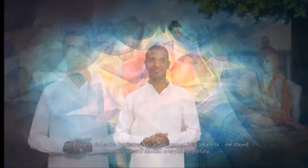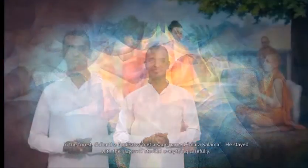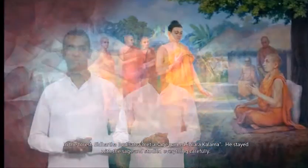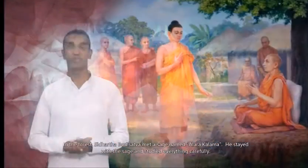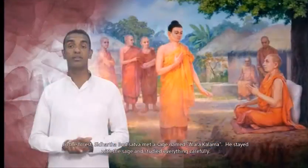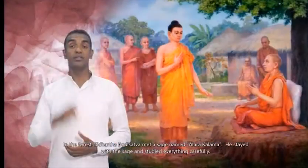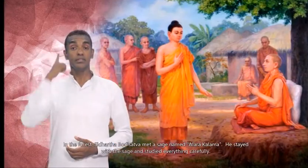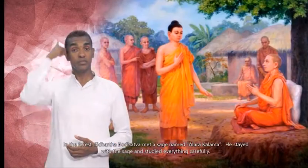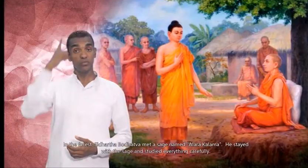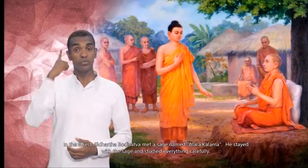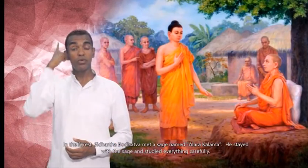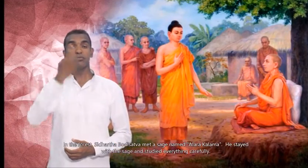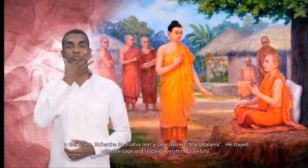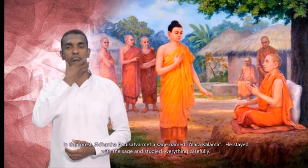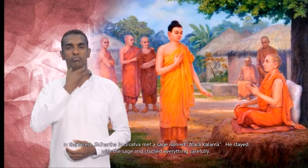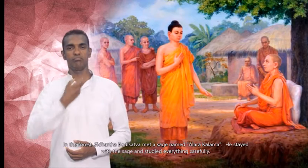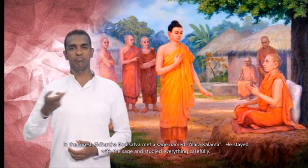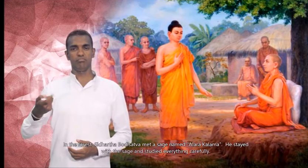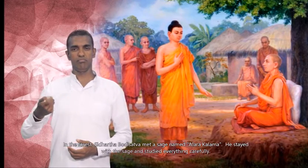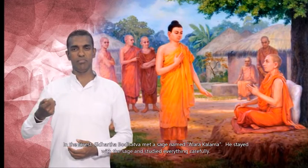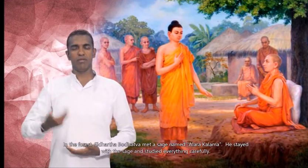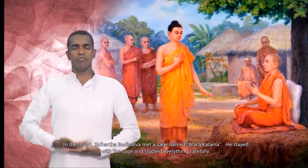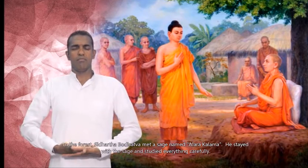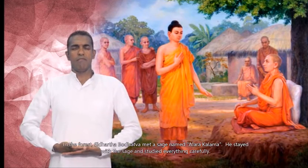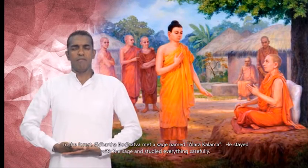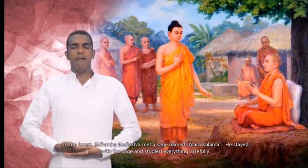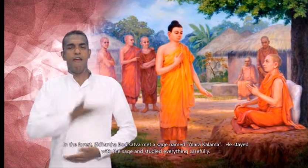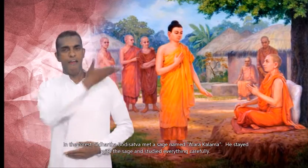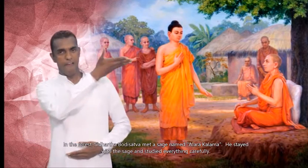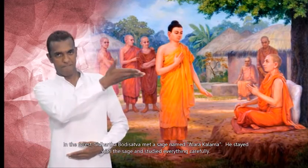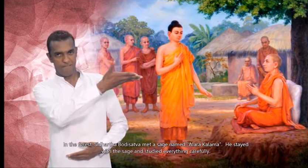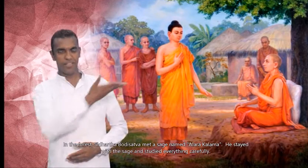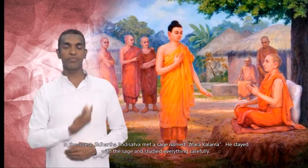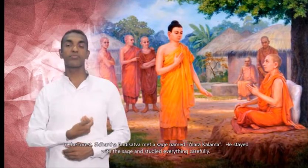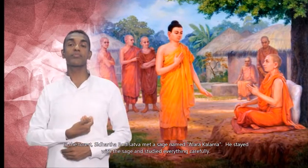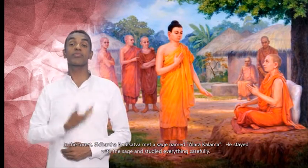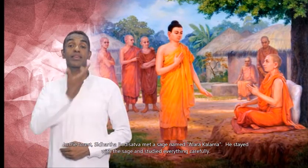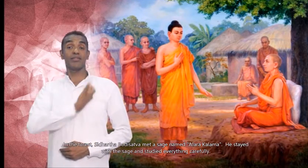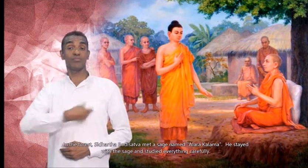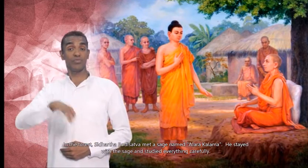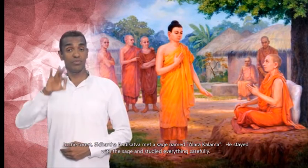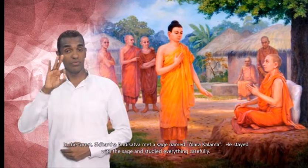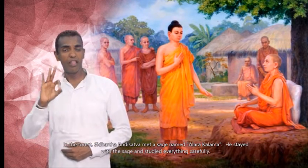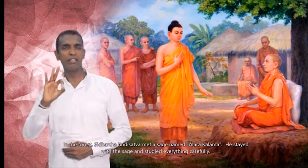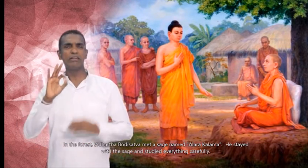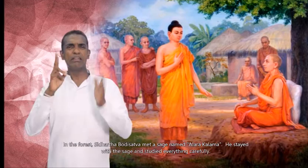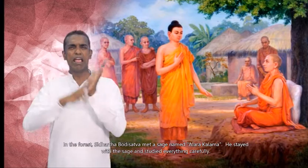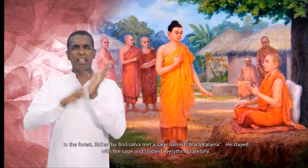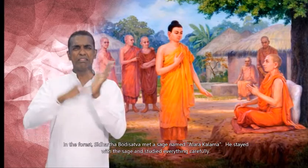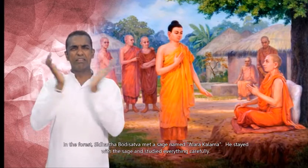In the forest, Siddhartha Bodhisattva met a sage named Alara Kalama. He stayed with